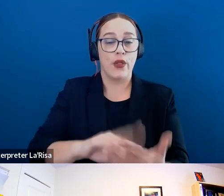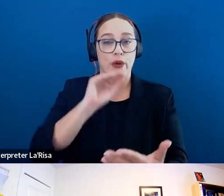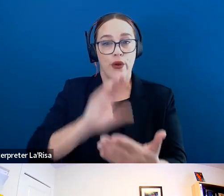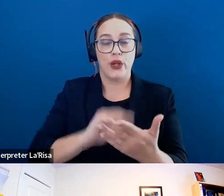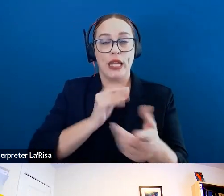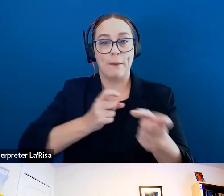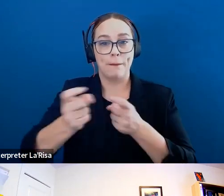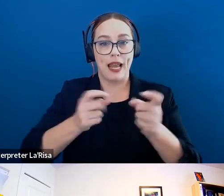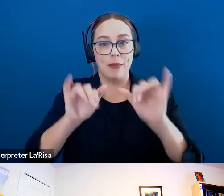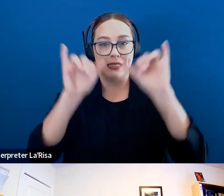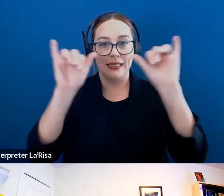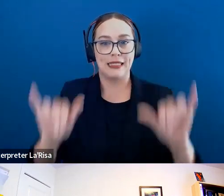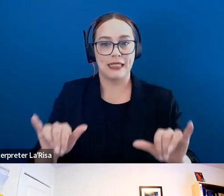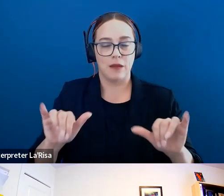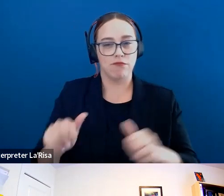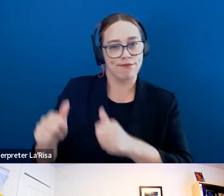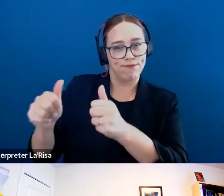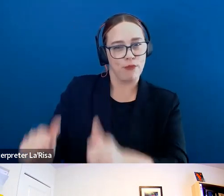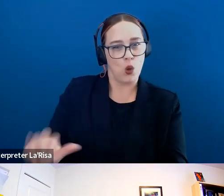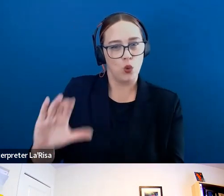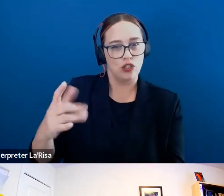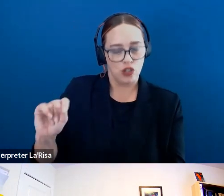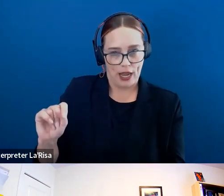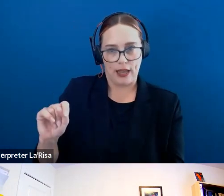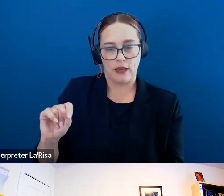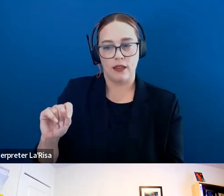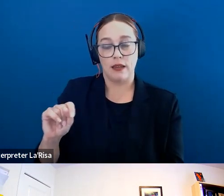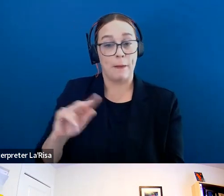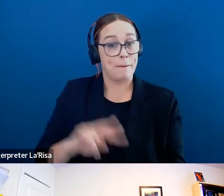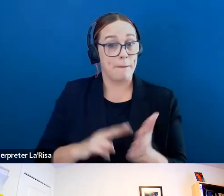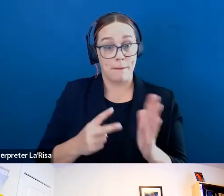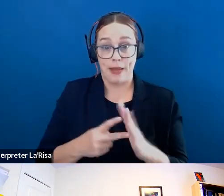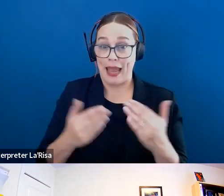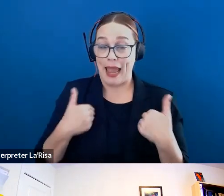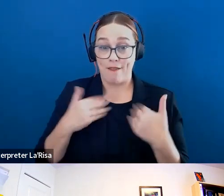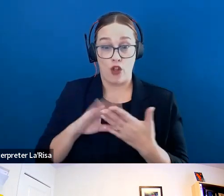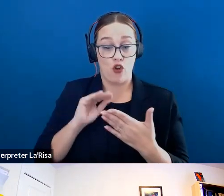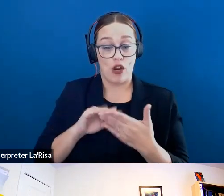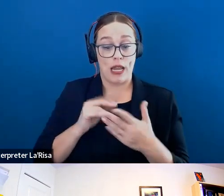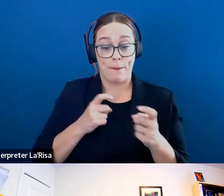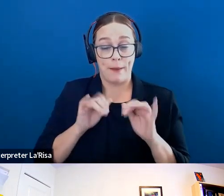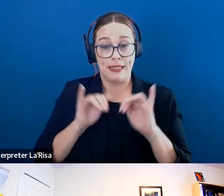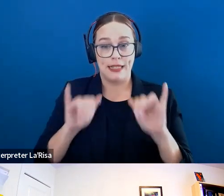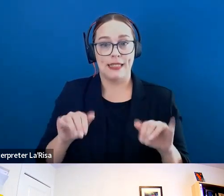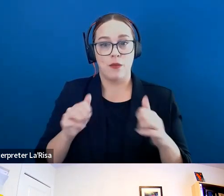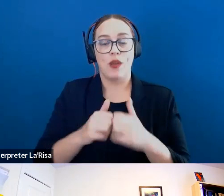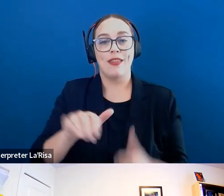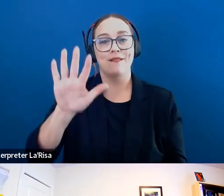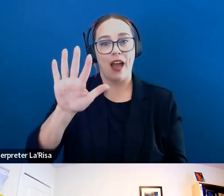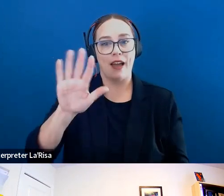chat. Basically, we have a learning management system that has a total of 5 courses,